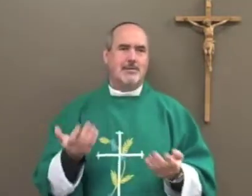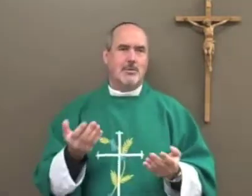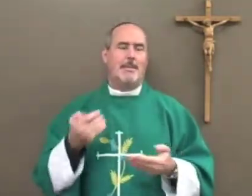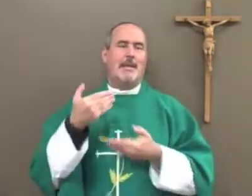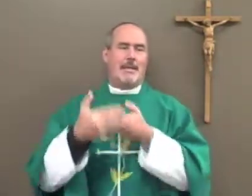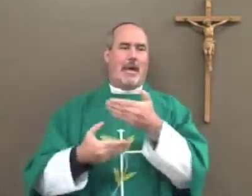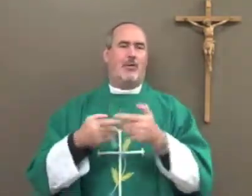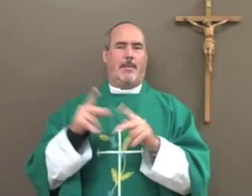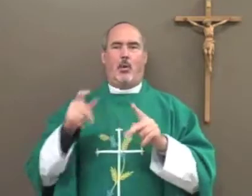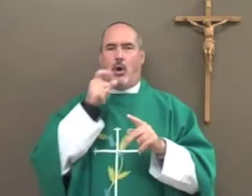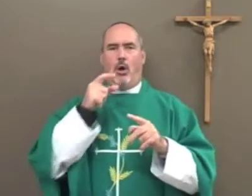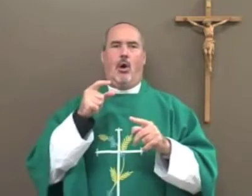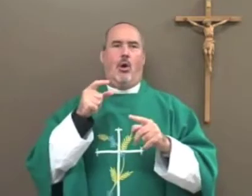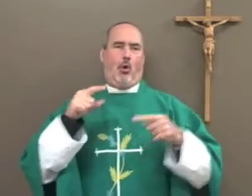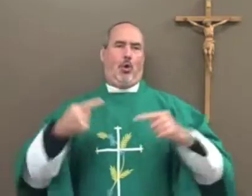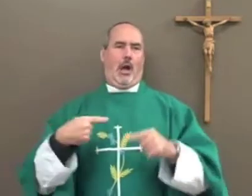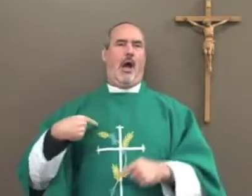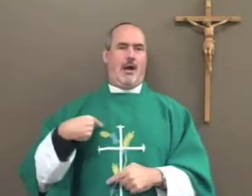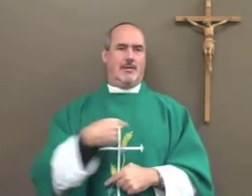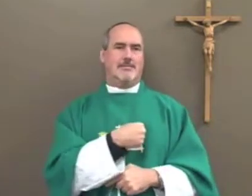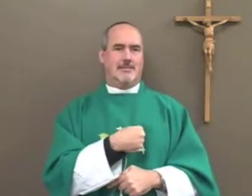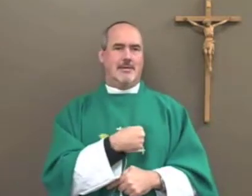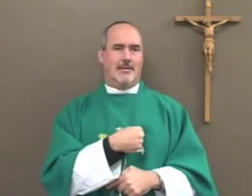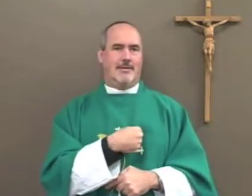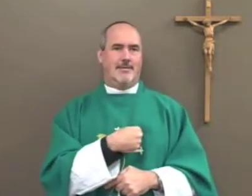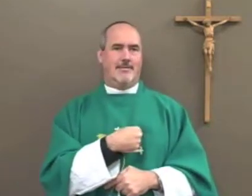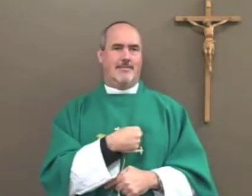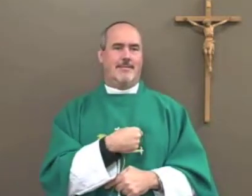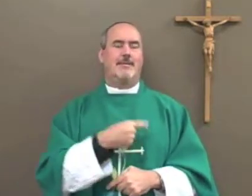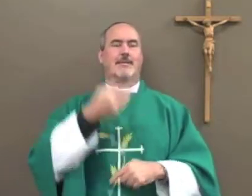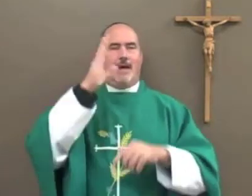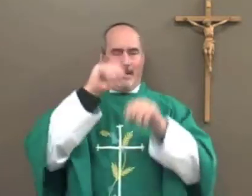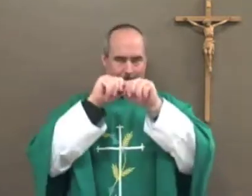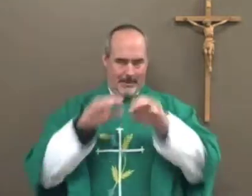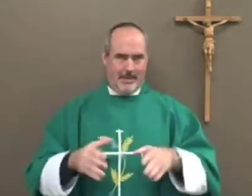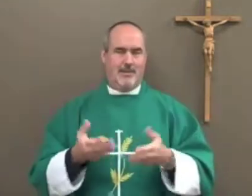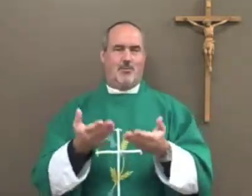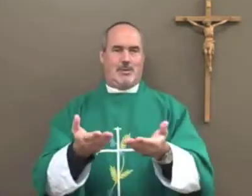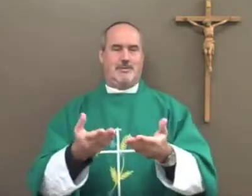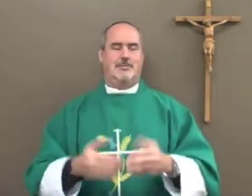best to be kind to people who hurt us. And God bless you.